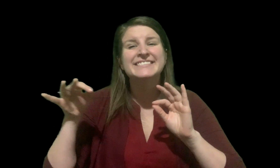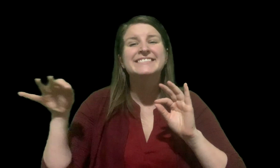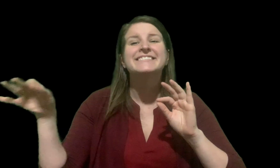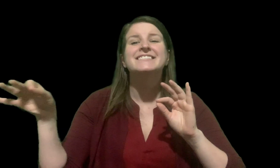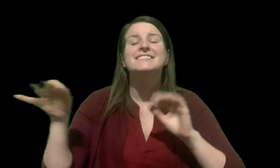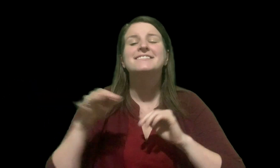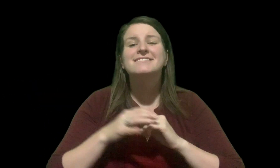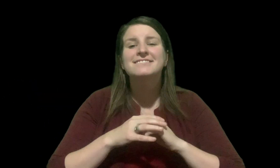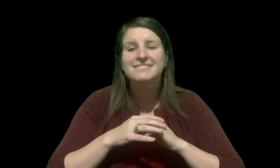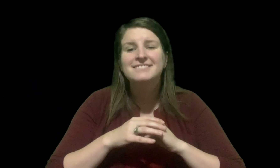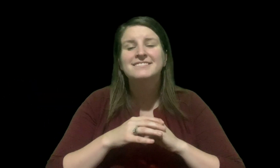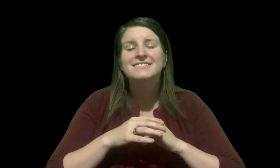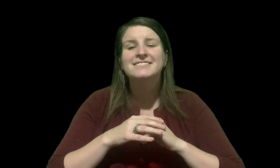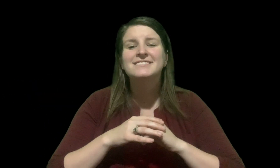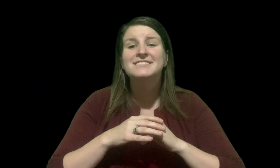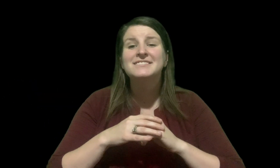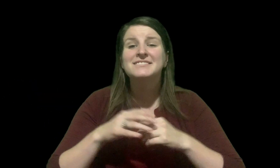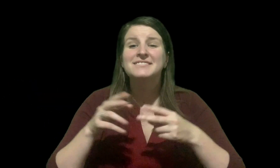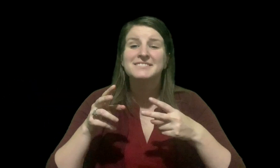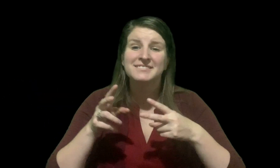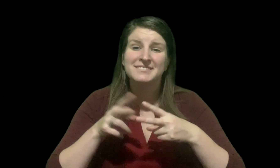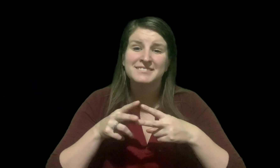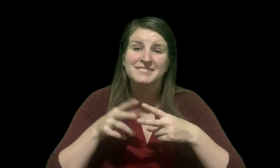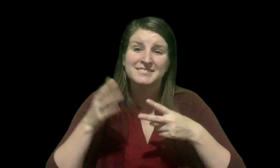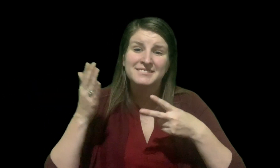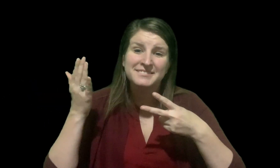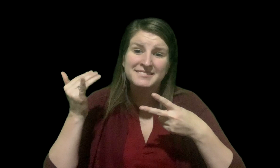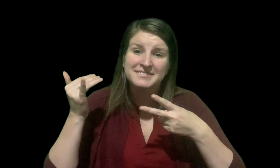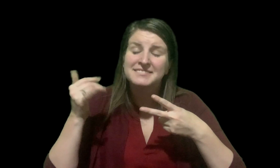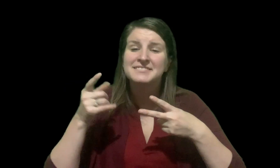it's important that you try your best to formulate a sentence.